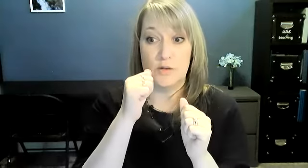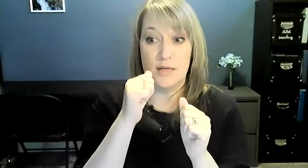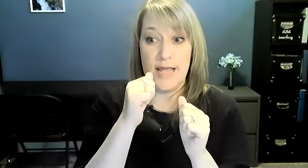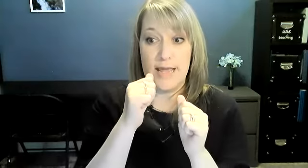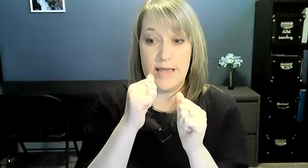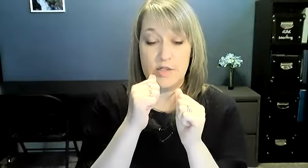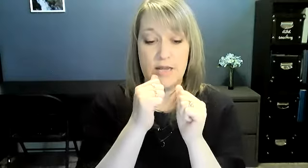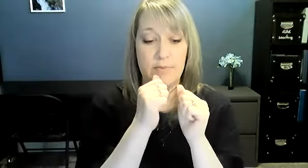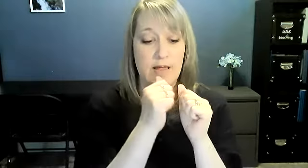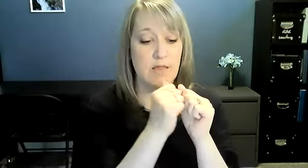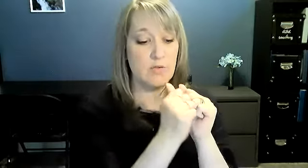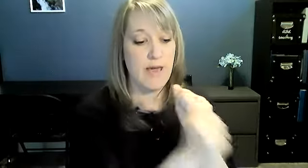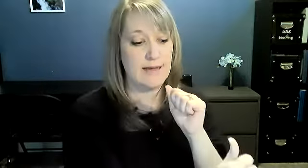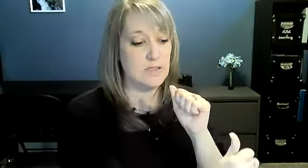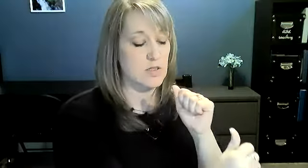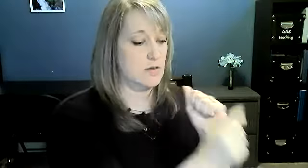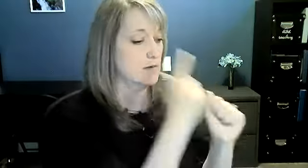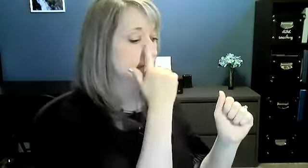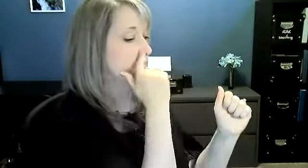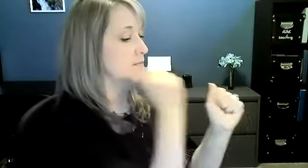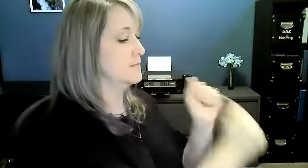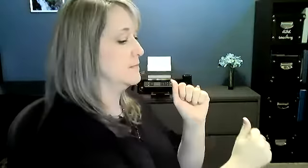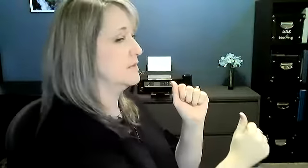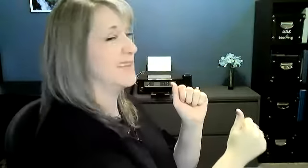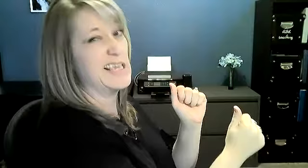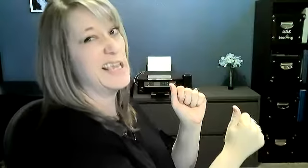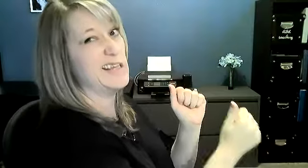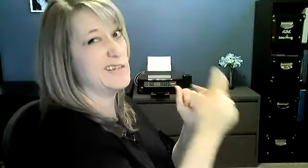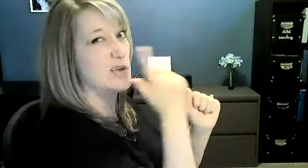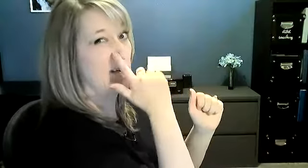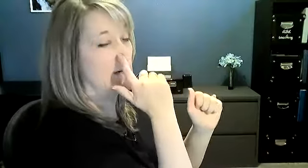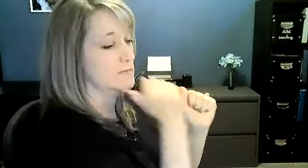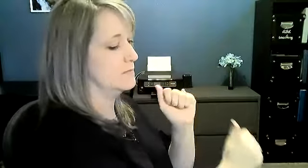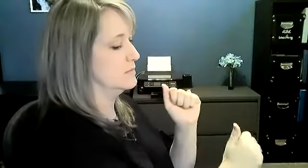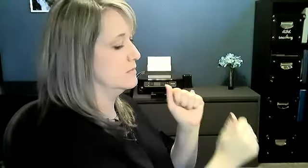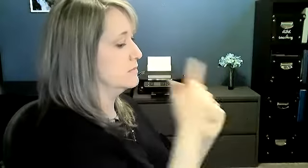an A hand shape, and then you pass each other, like hit each other.